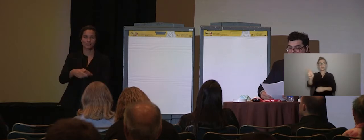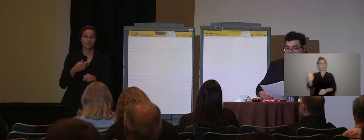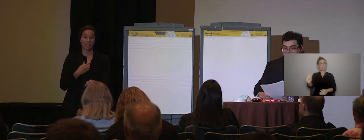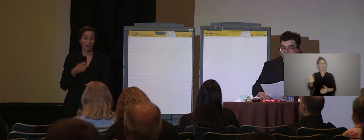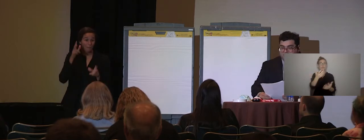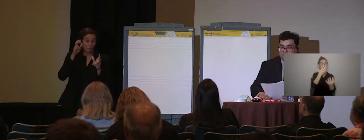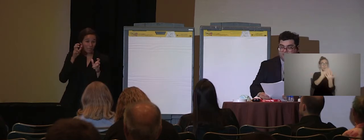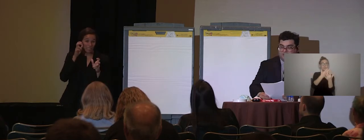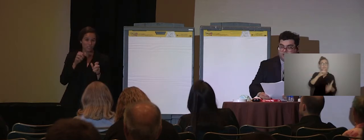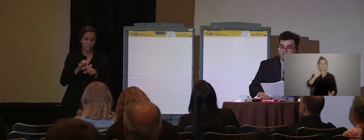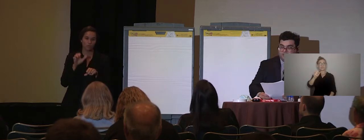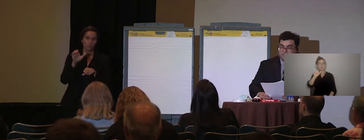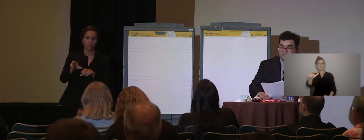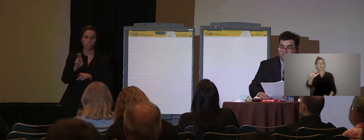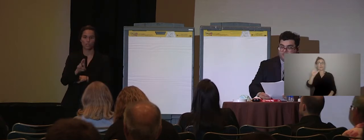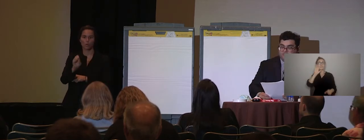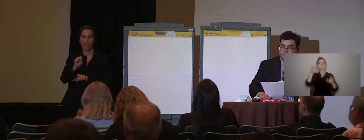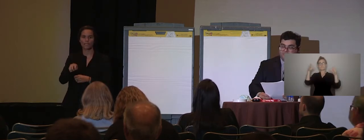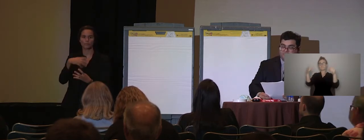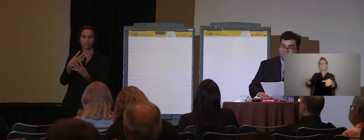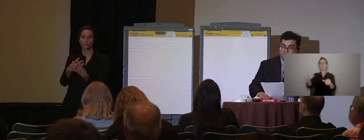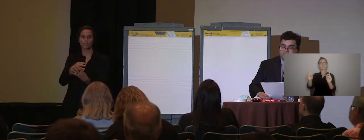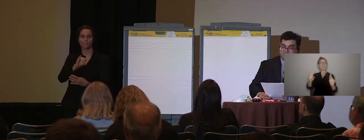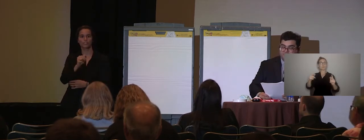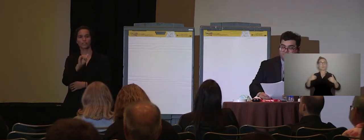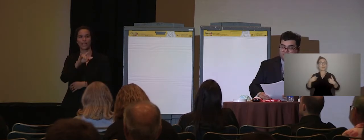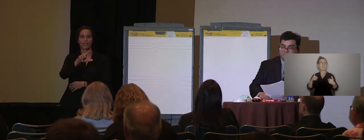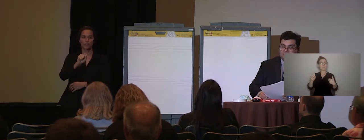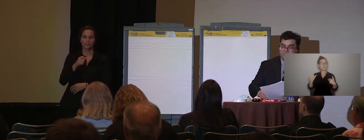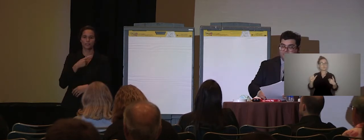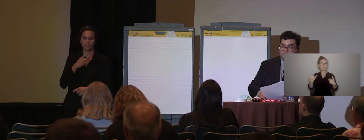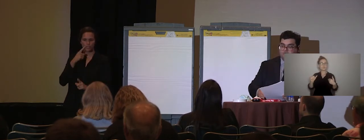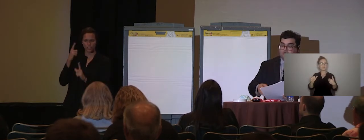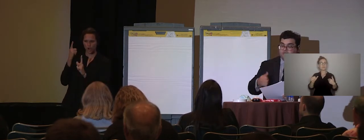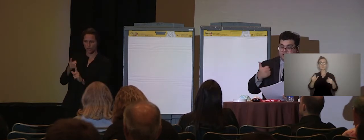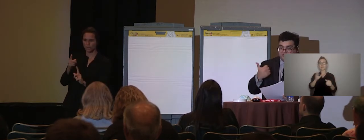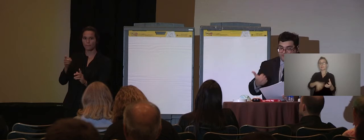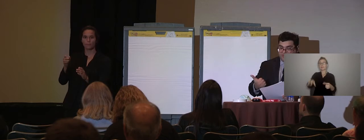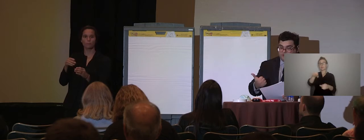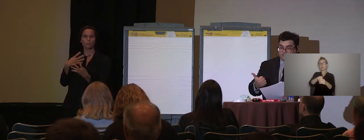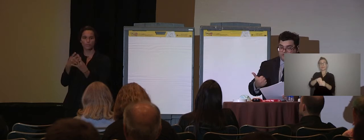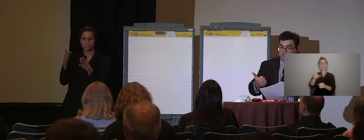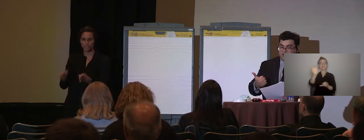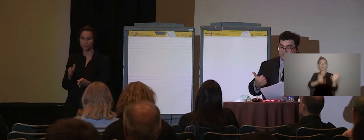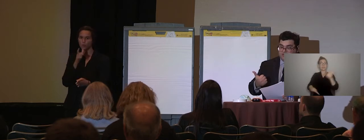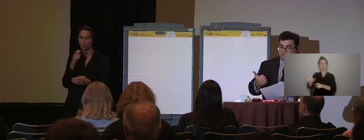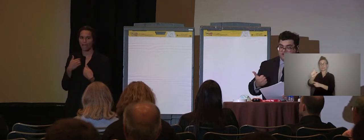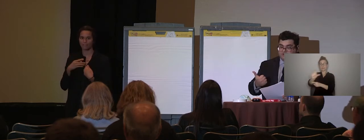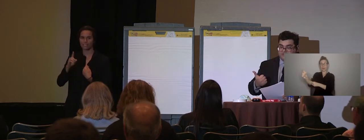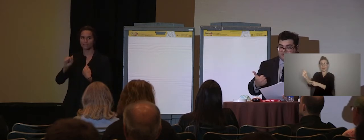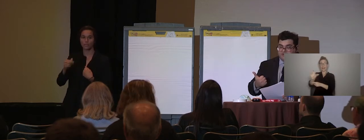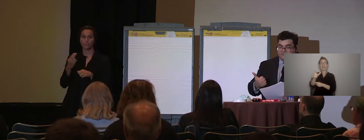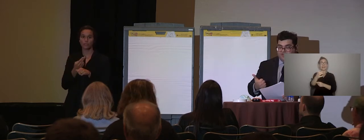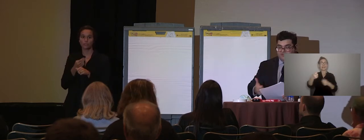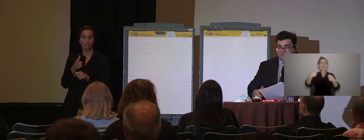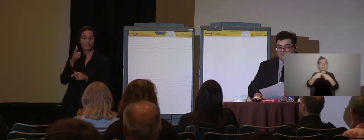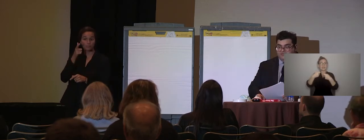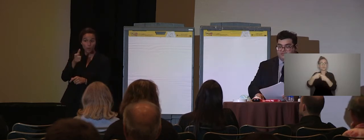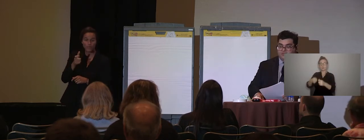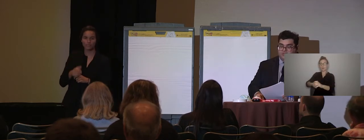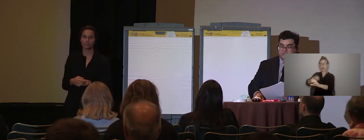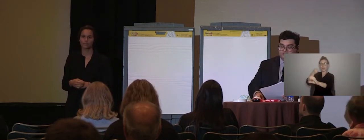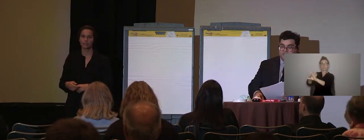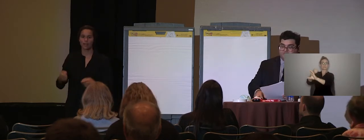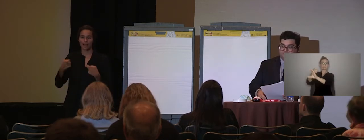U.S. prisons and jails targeting prisoners with mental health conditions, including the use of chemical sprays and electric stun